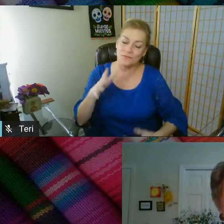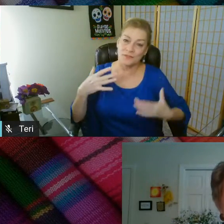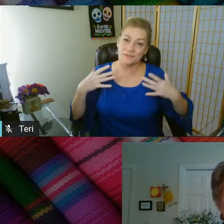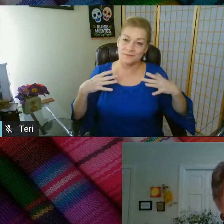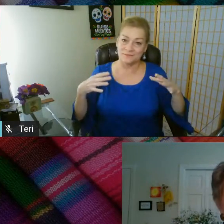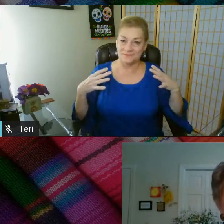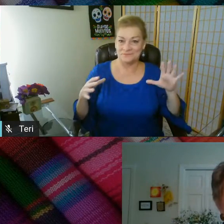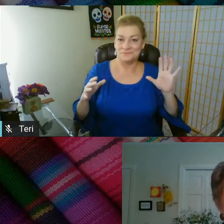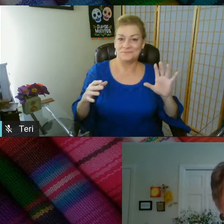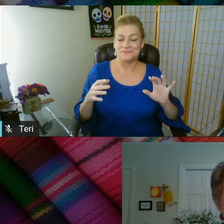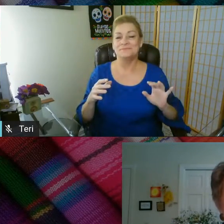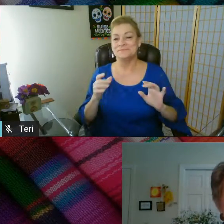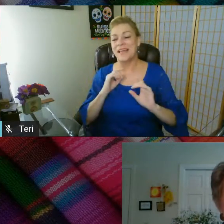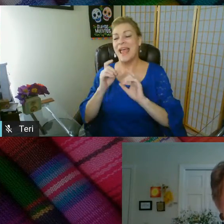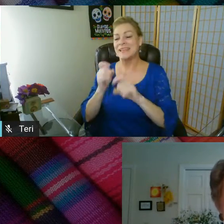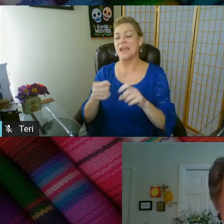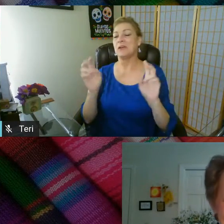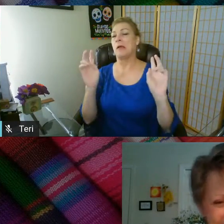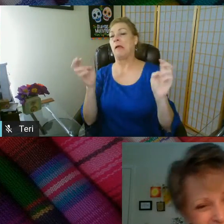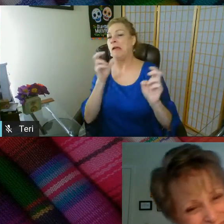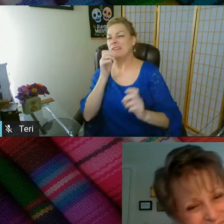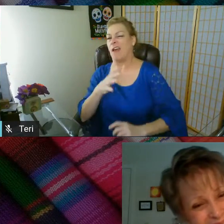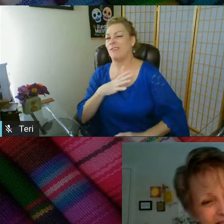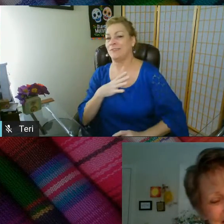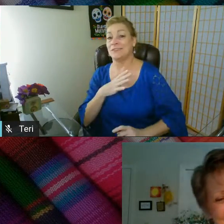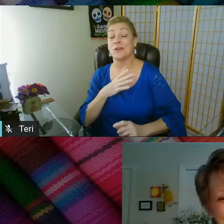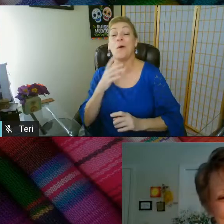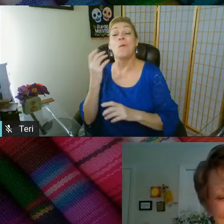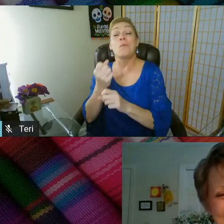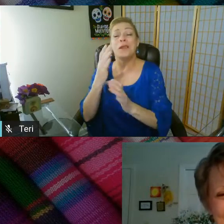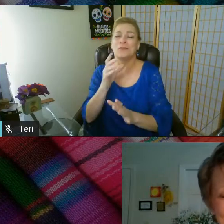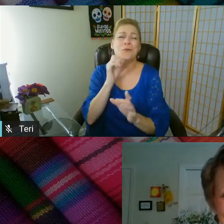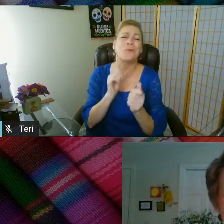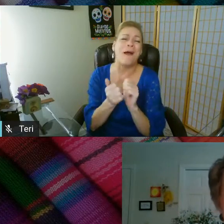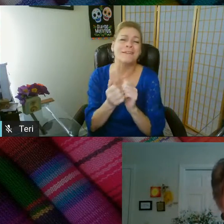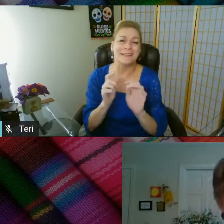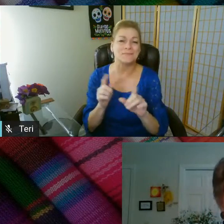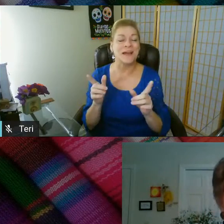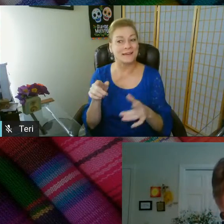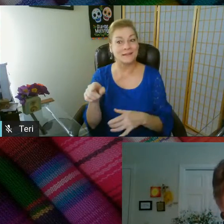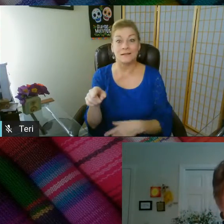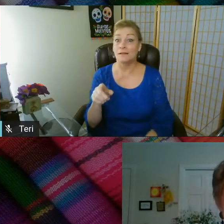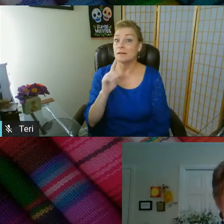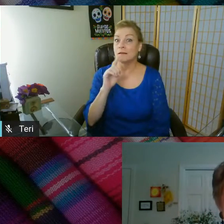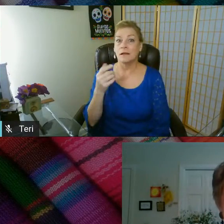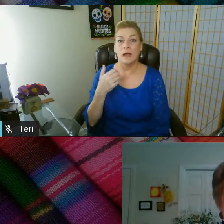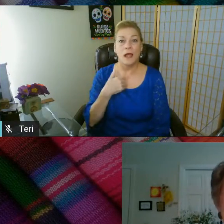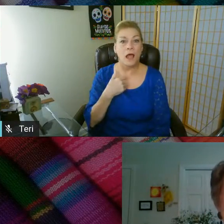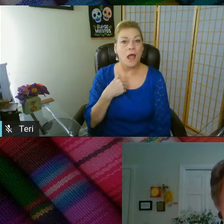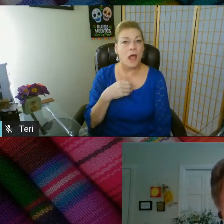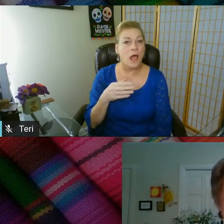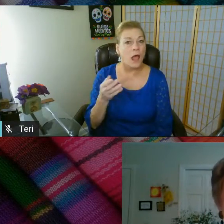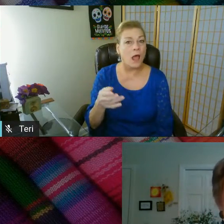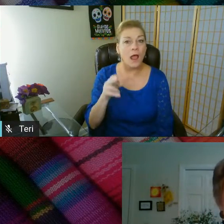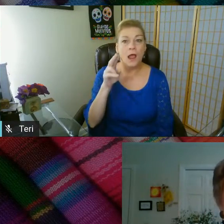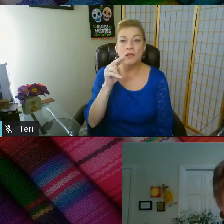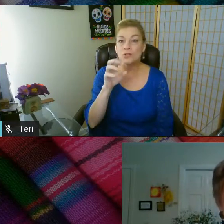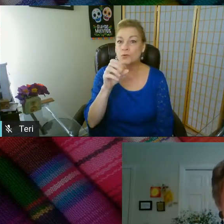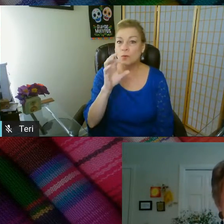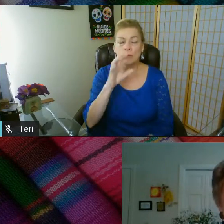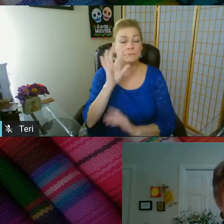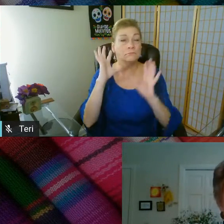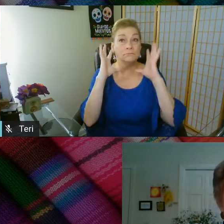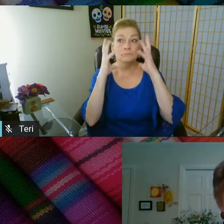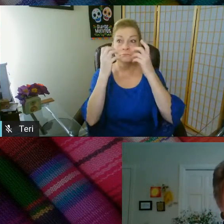the unofficial winner of the costume contest, which there was no contest, but she had a unicorn. I thought she was a unicorn when I first saw her. She had